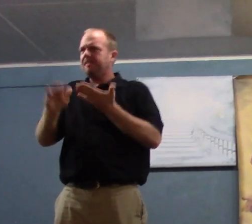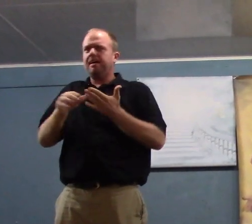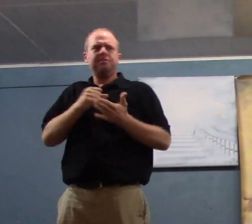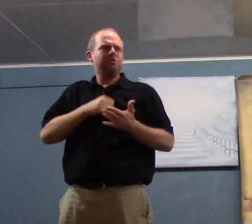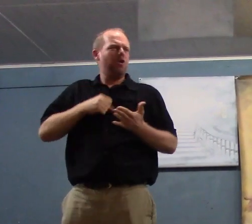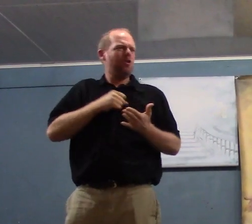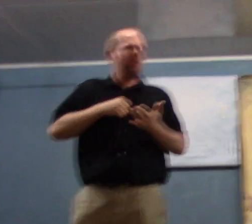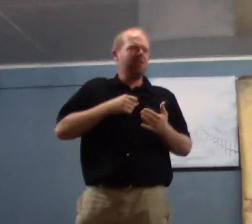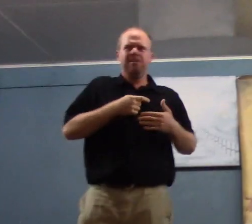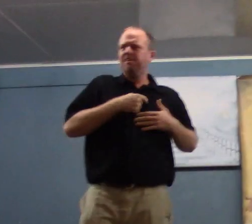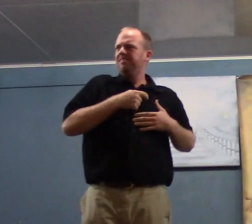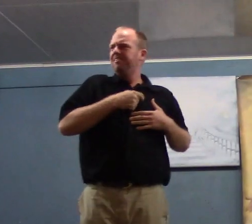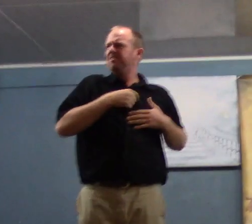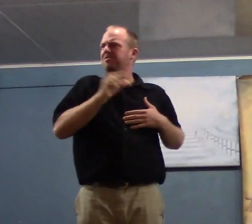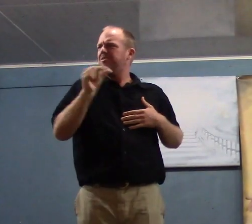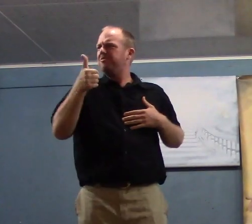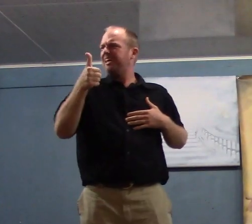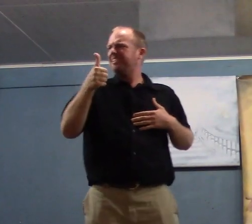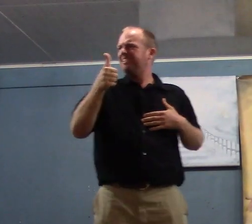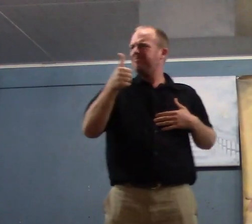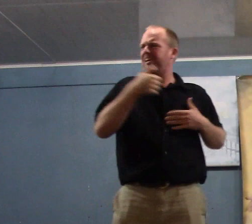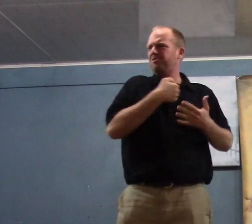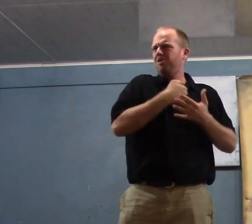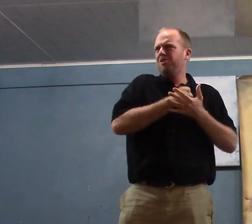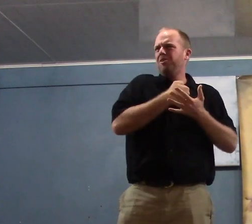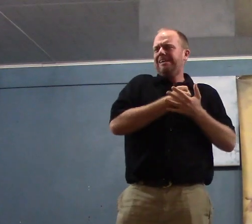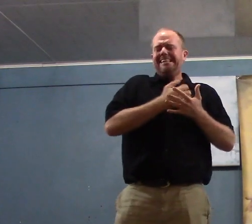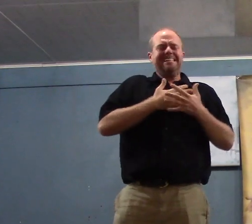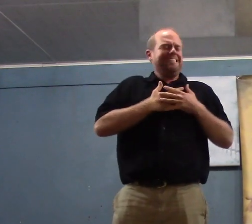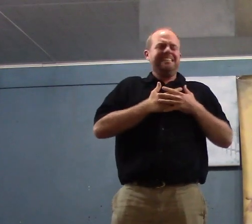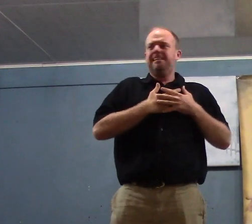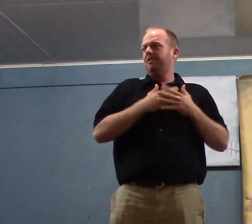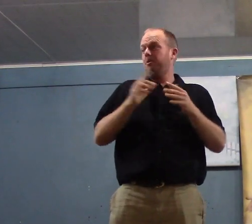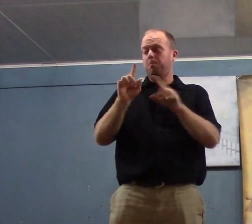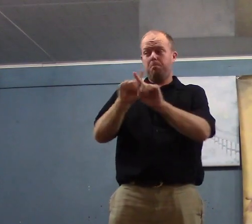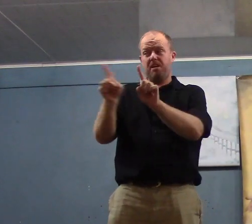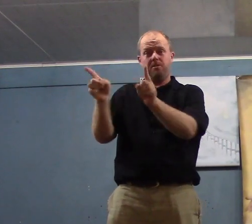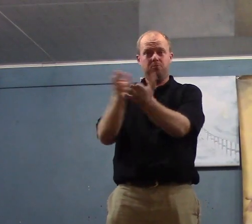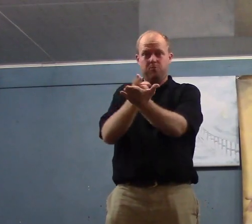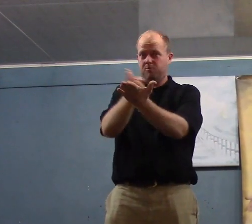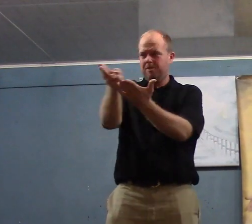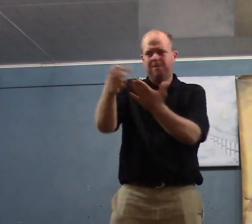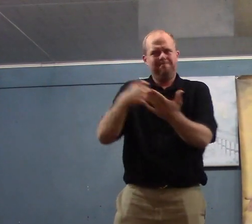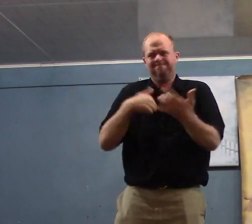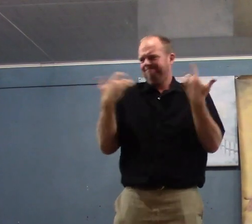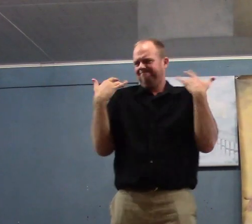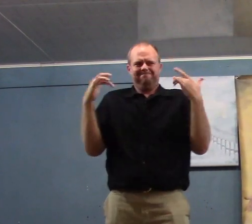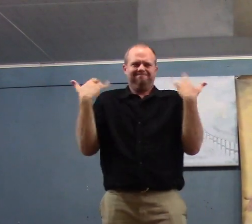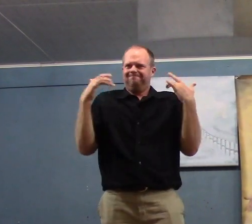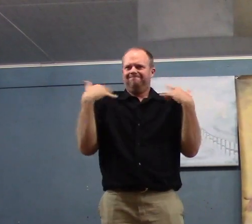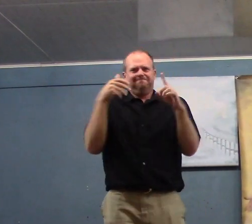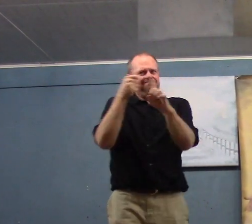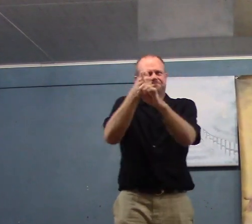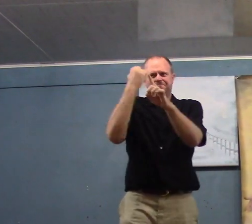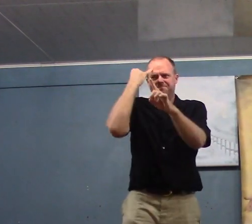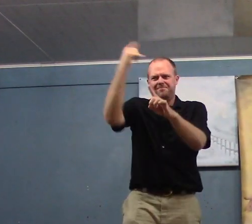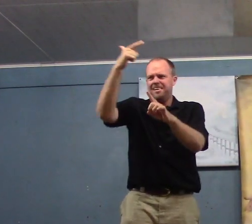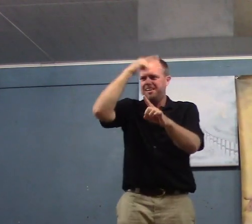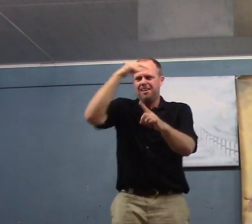Is that you settled down? You almost died, I'm sorry. It's still pounding, I'm sorry. But to be